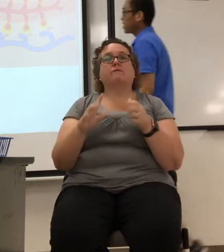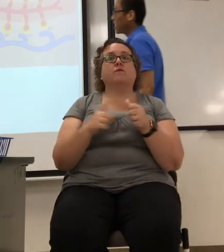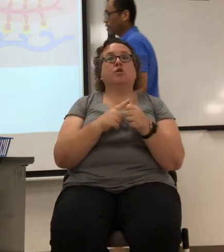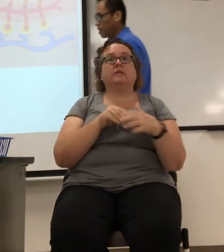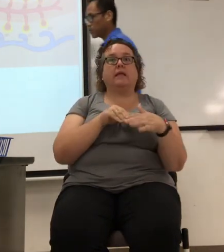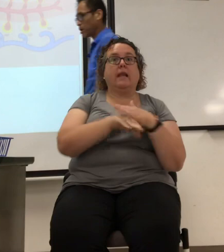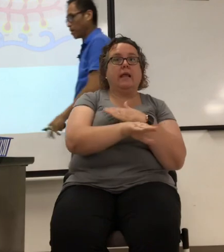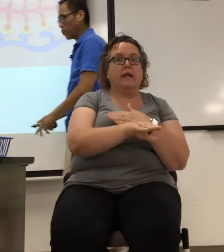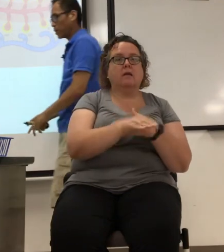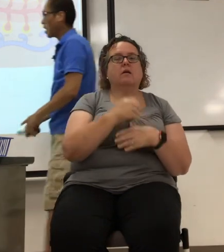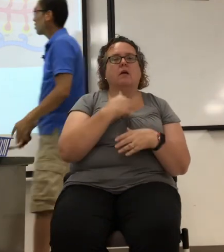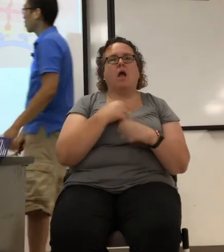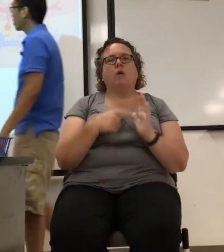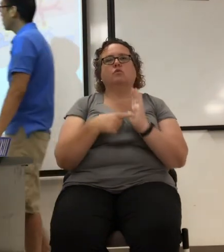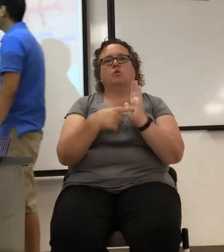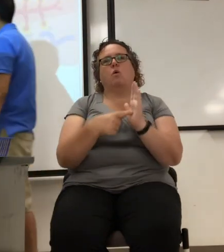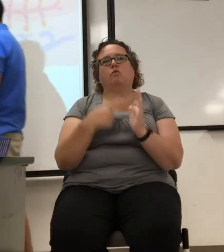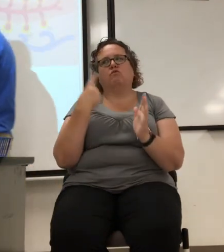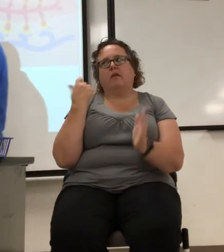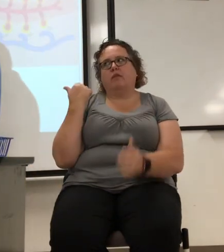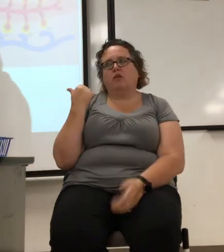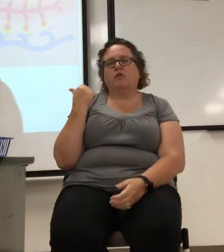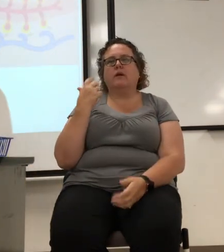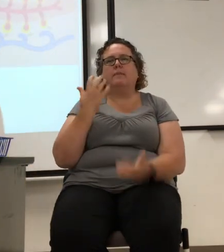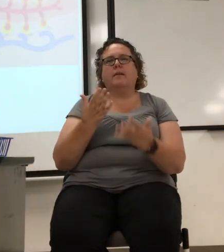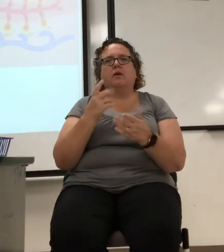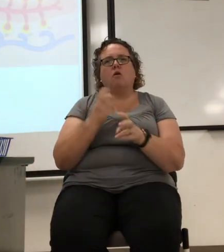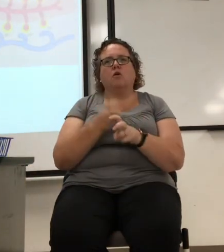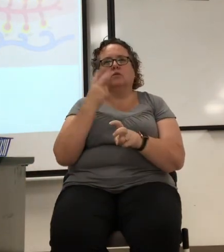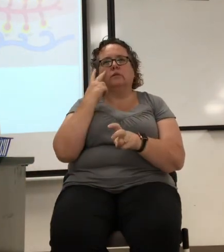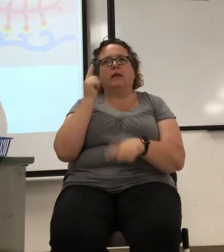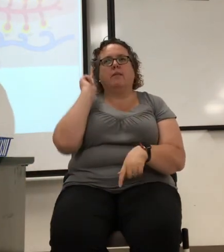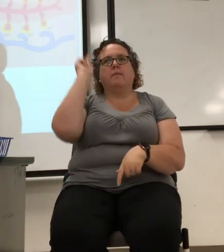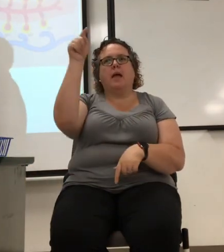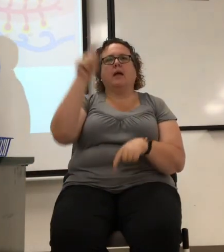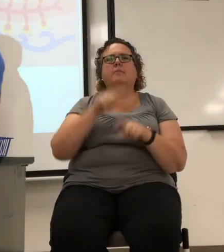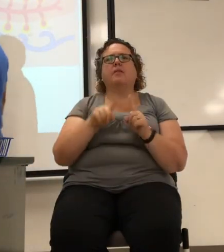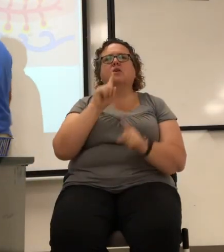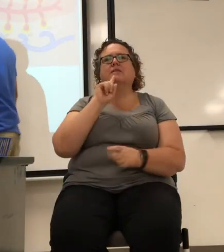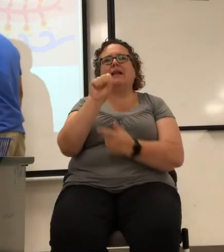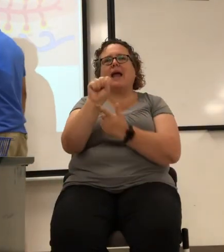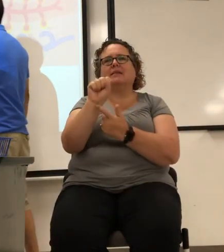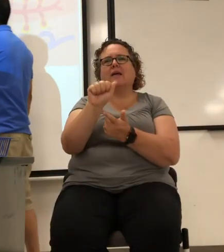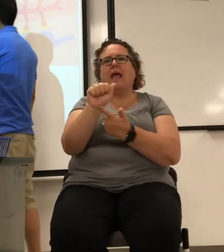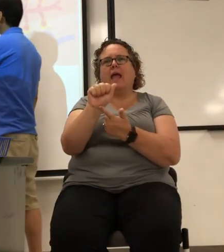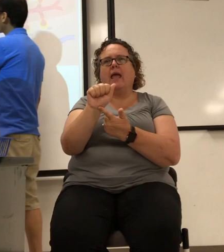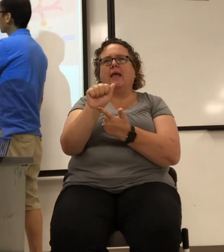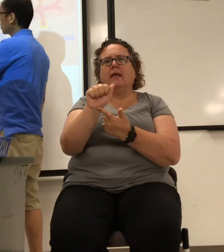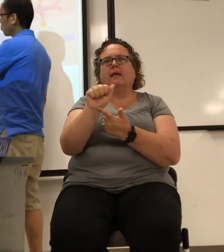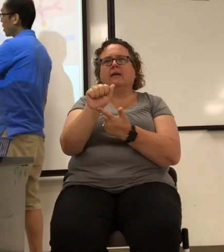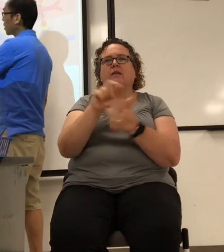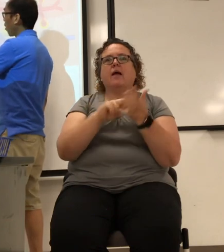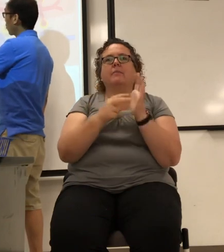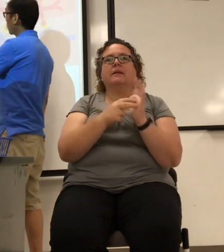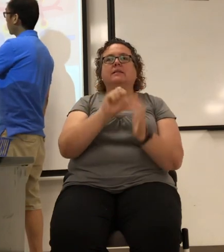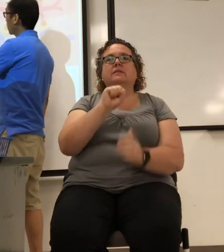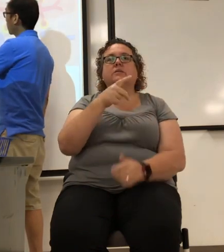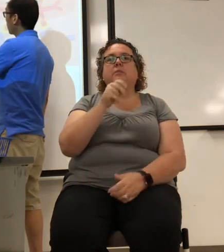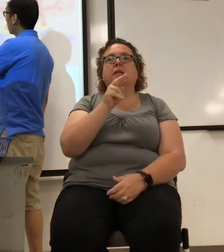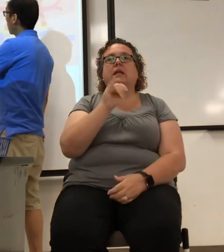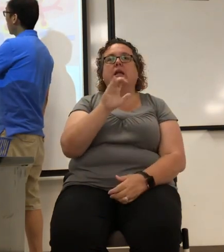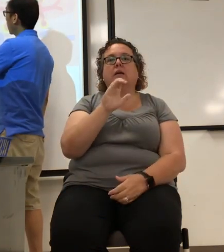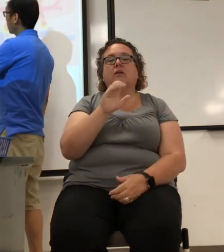first gets in, I'll just kind of point it out here. Maybe hard to see in the back, but there's a little SA here. That stands for splenic